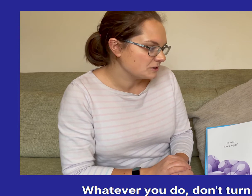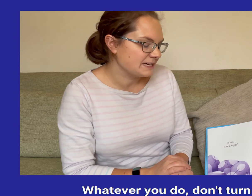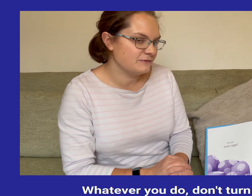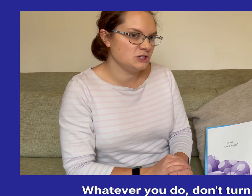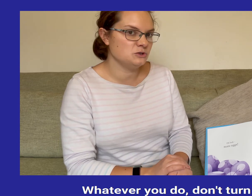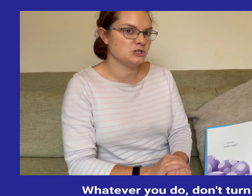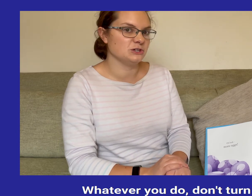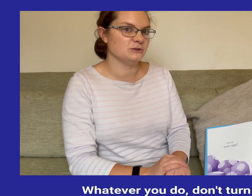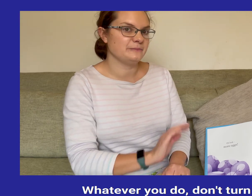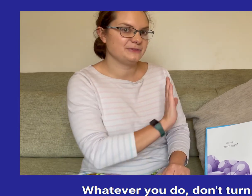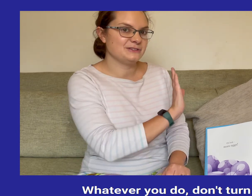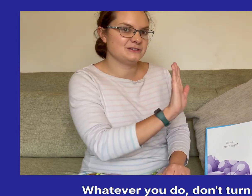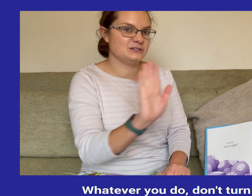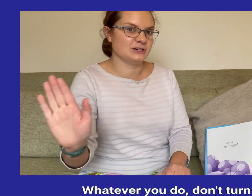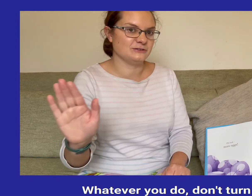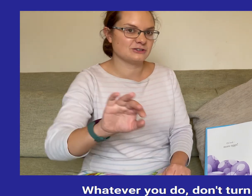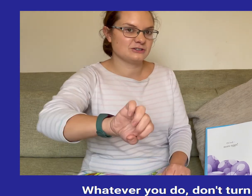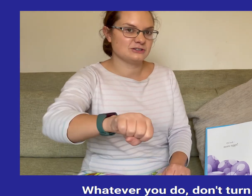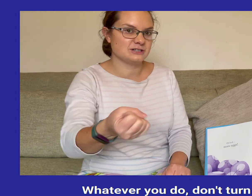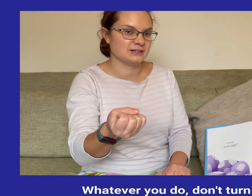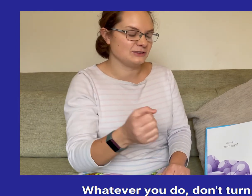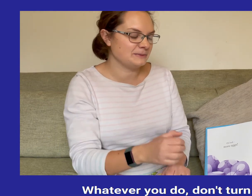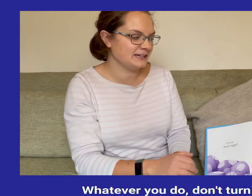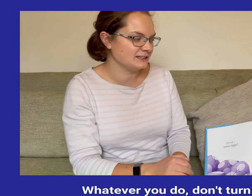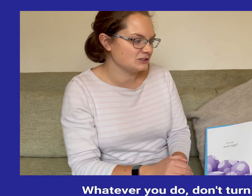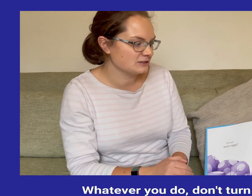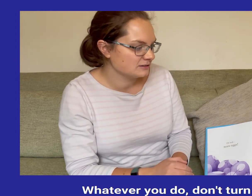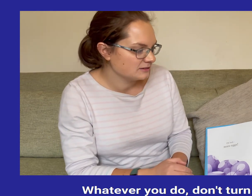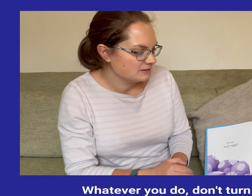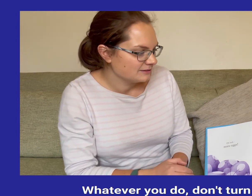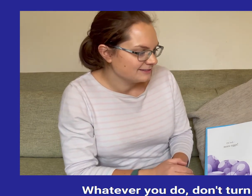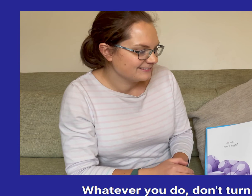Whatever you do, don't turn the page.